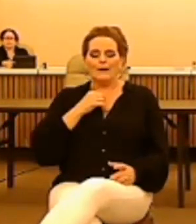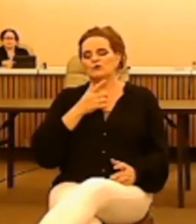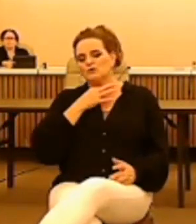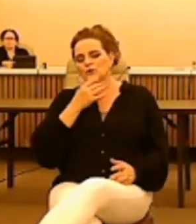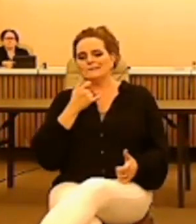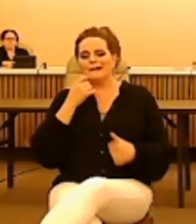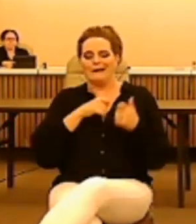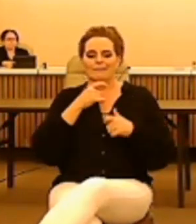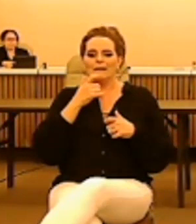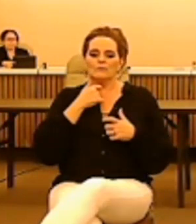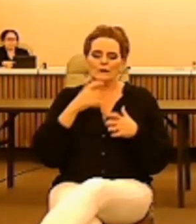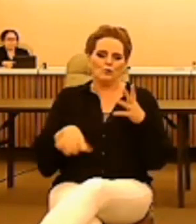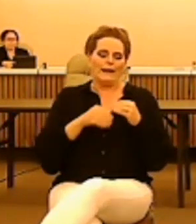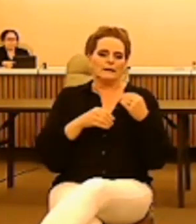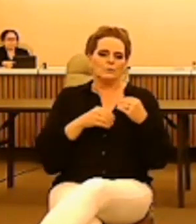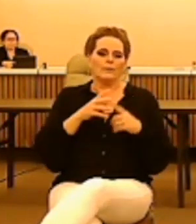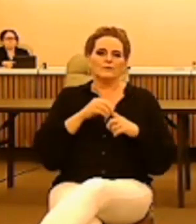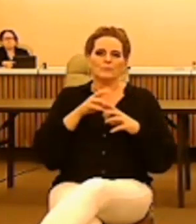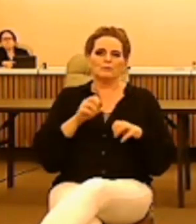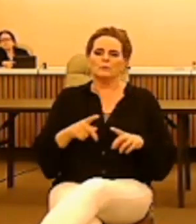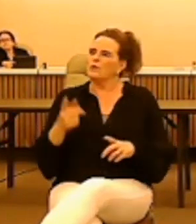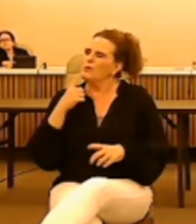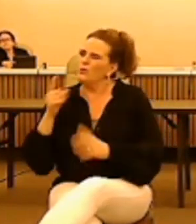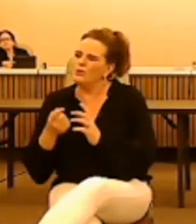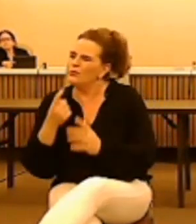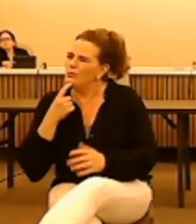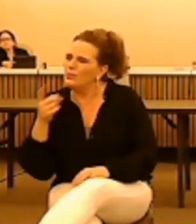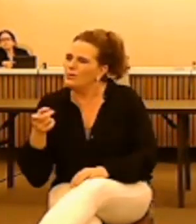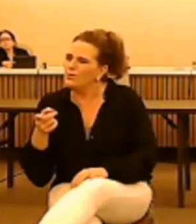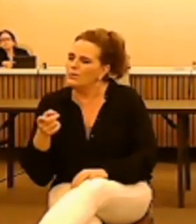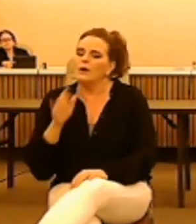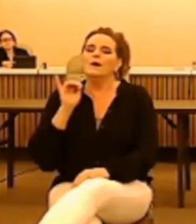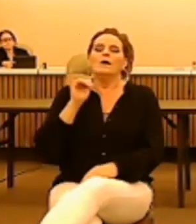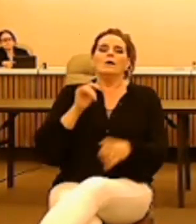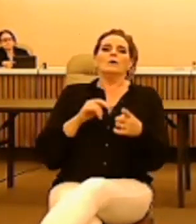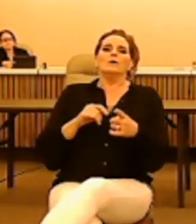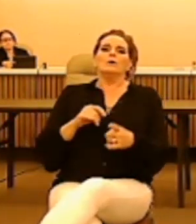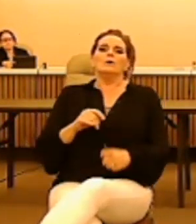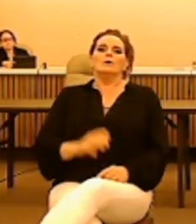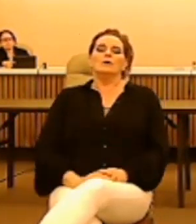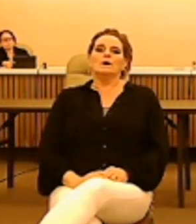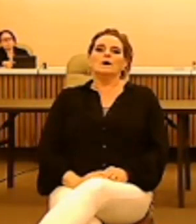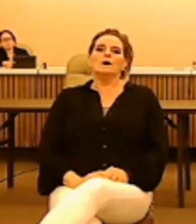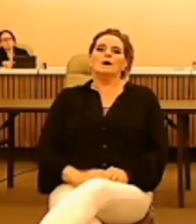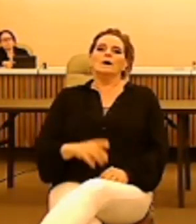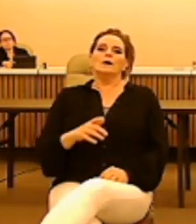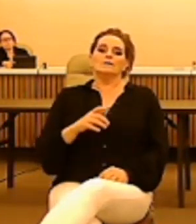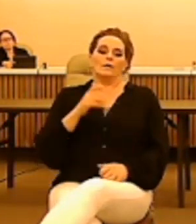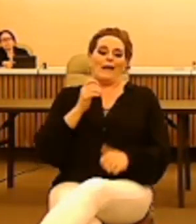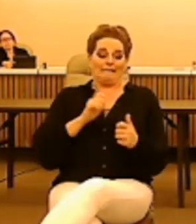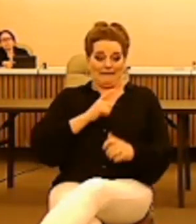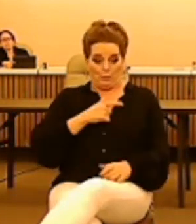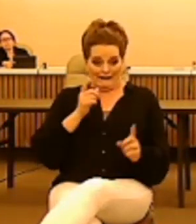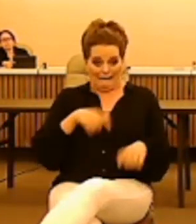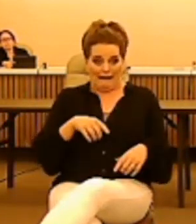permit, correct? You lost me there. Say that again. So I just want to know if there's anything we could